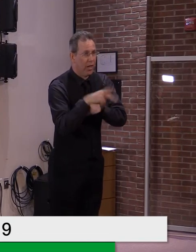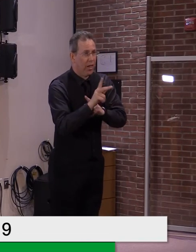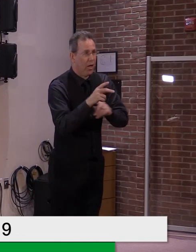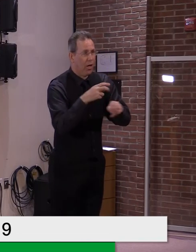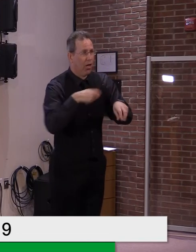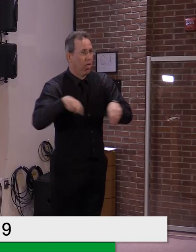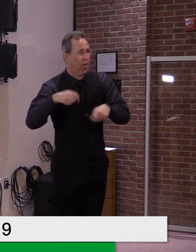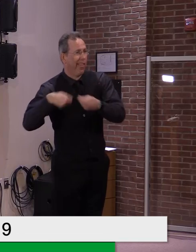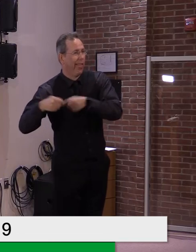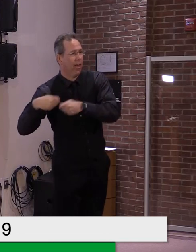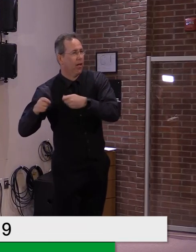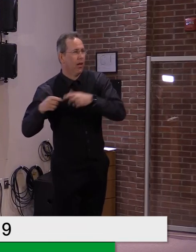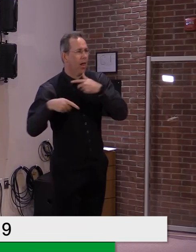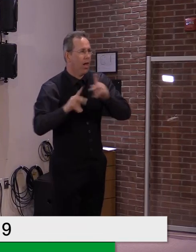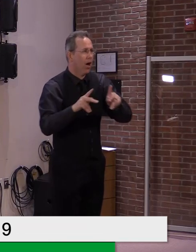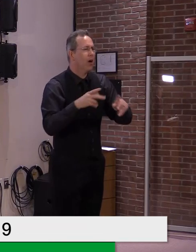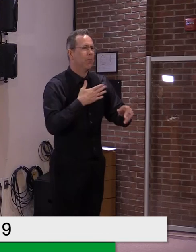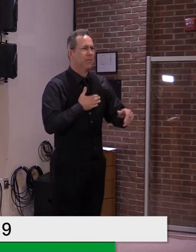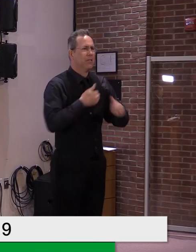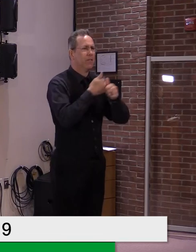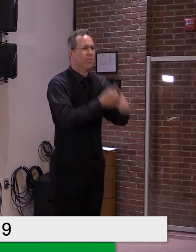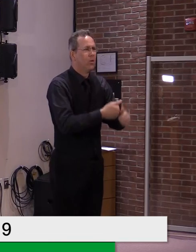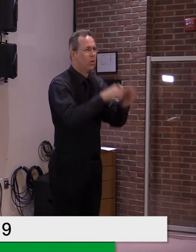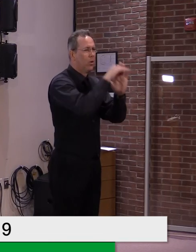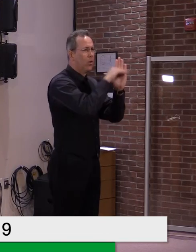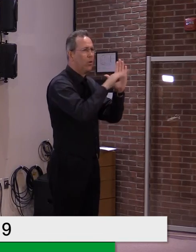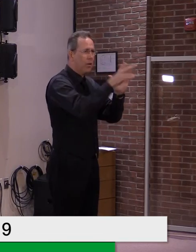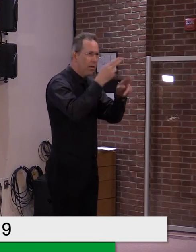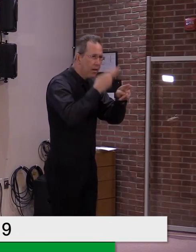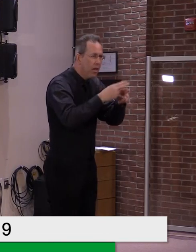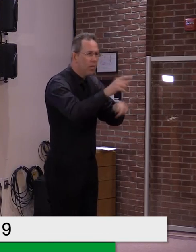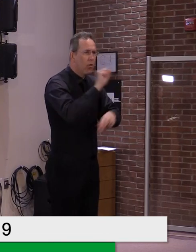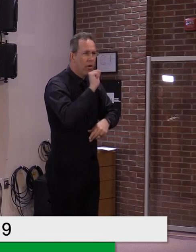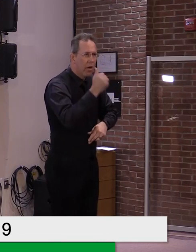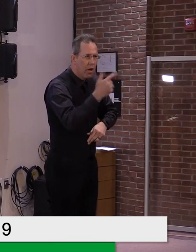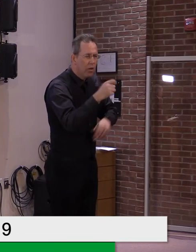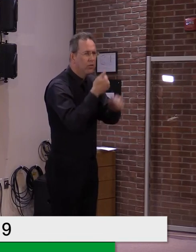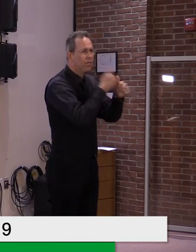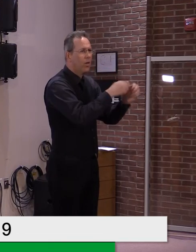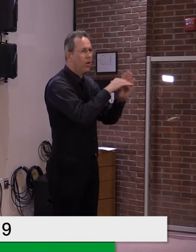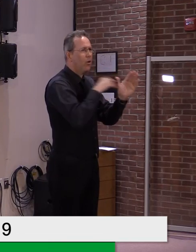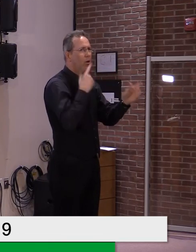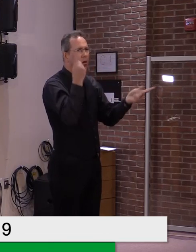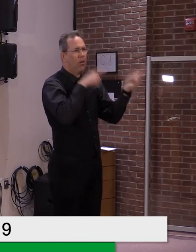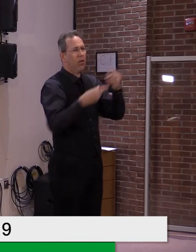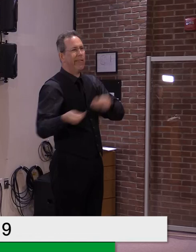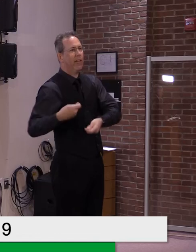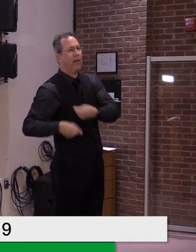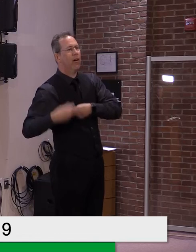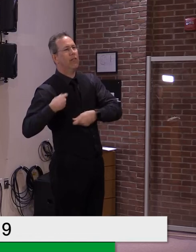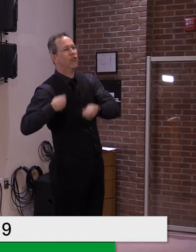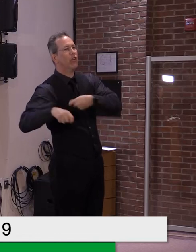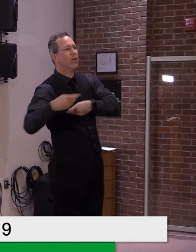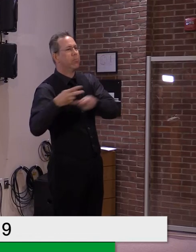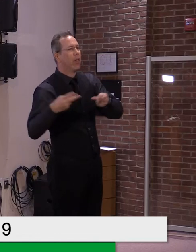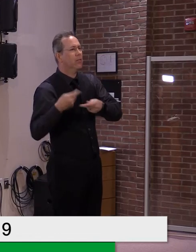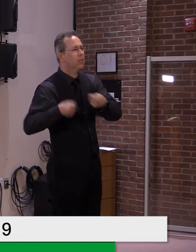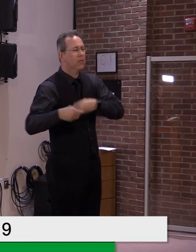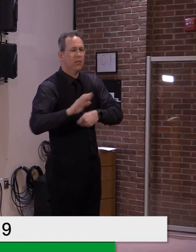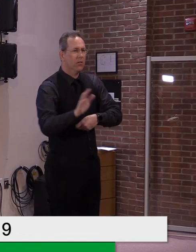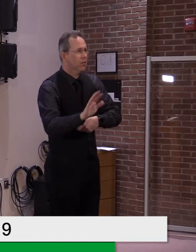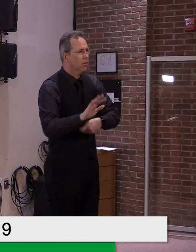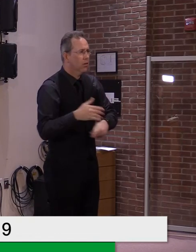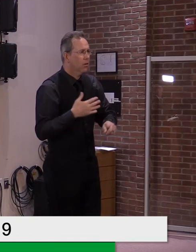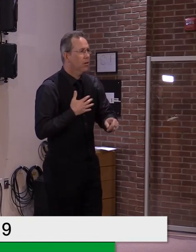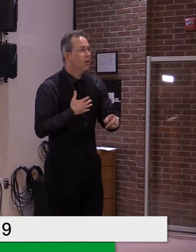April, and right now, frankly, we have a lot of vaccination appointments for those that we're